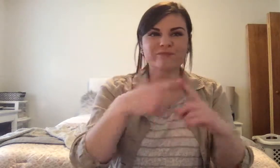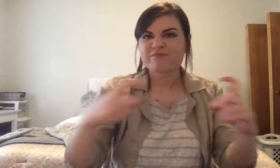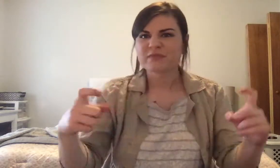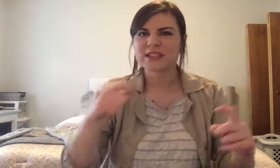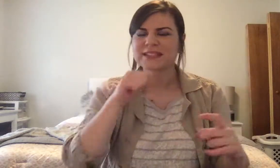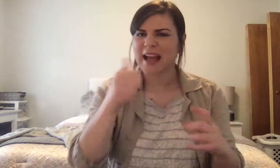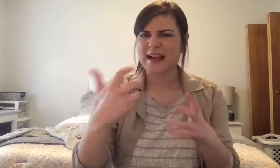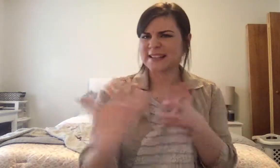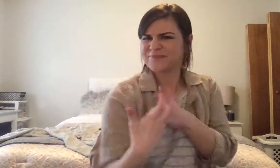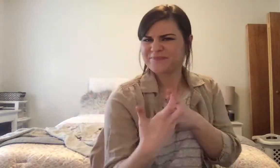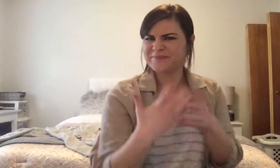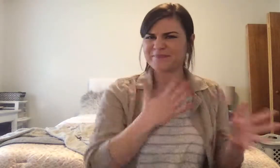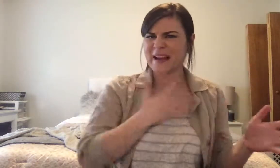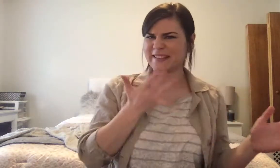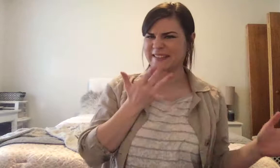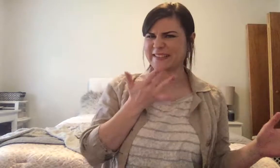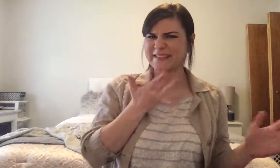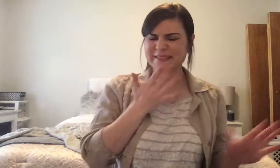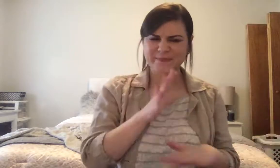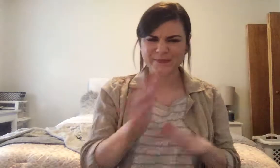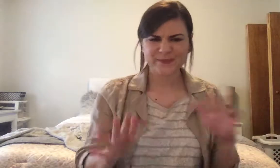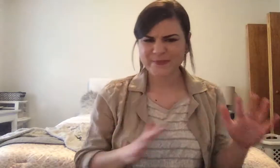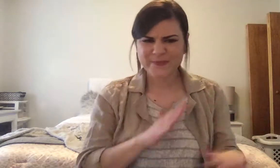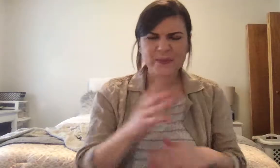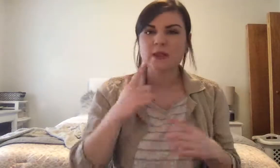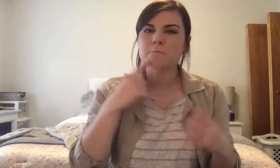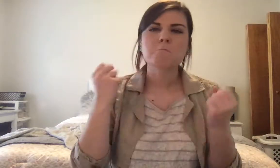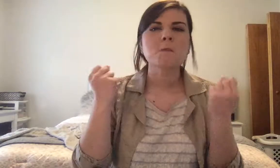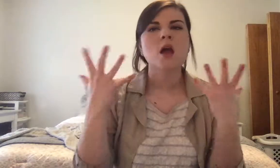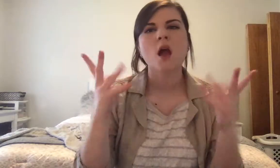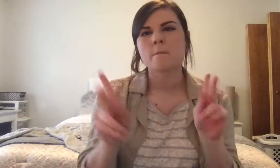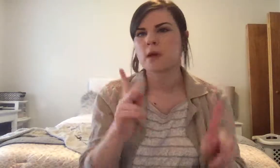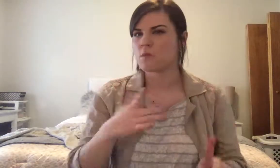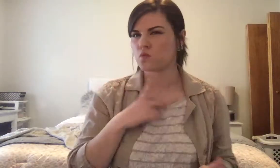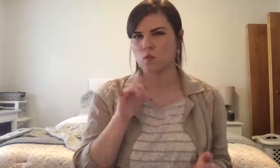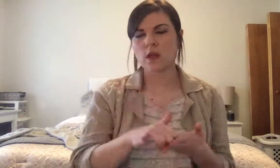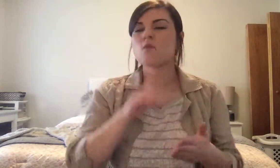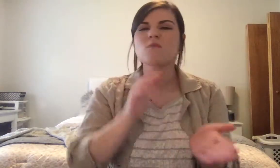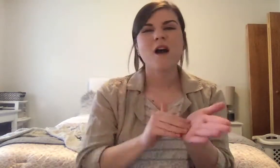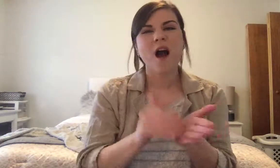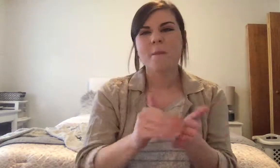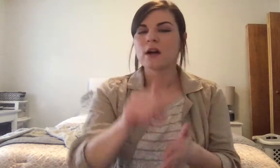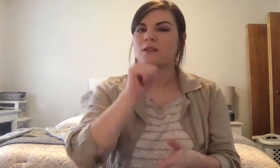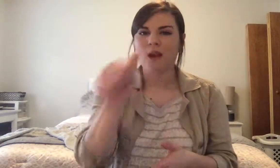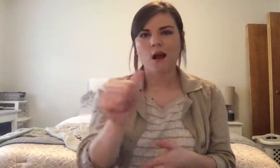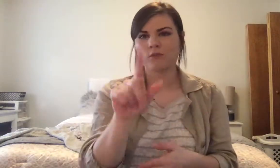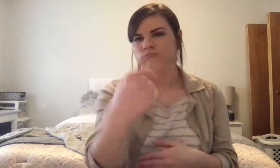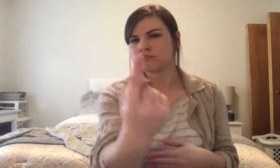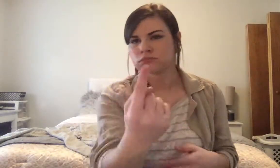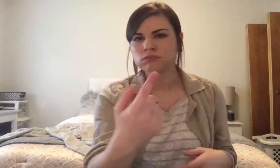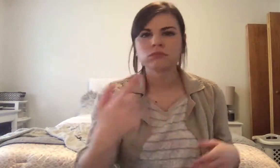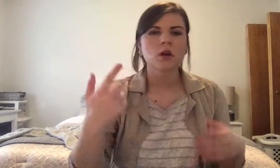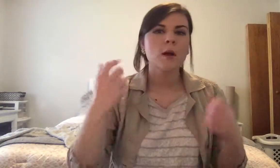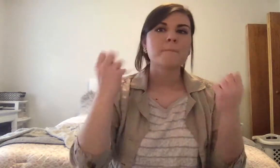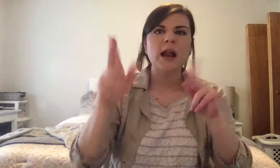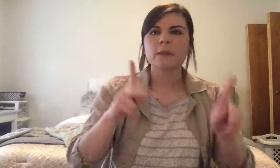And he says that many people feel that. They go through that phase of not liking their work, and they just quit, and they give up because they don't feel like they can do